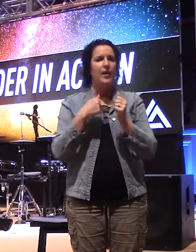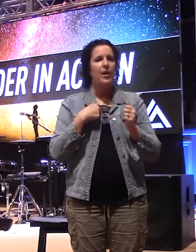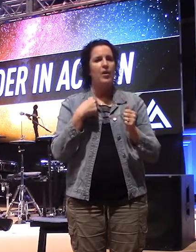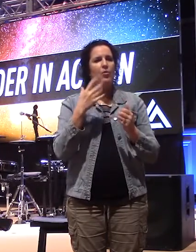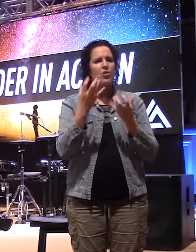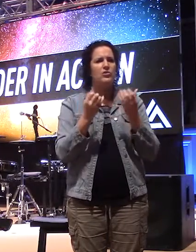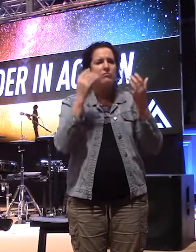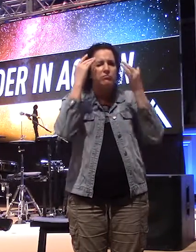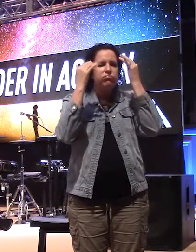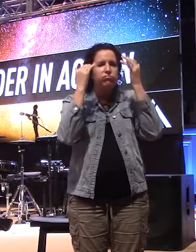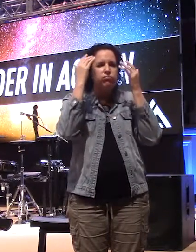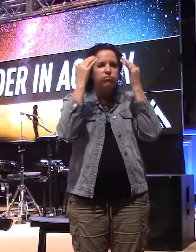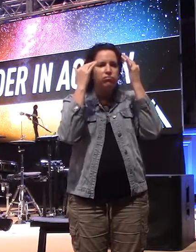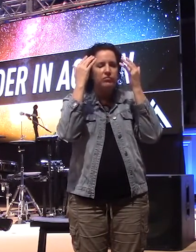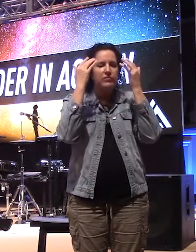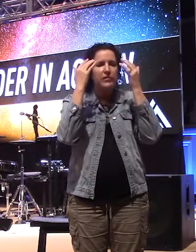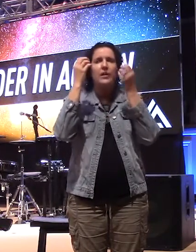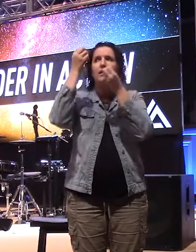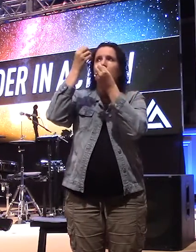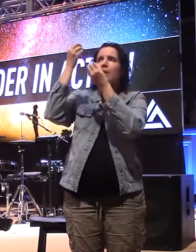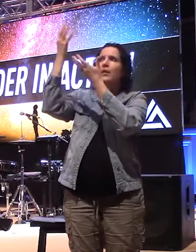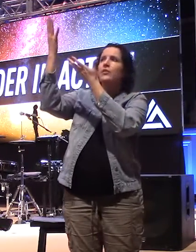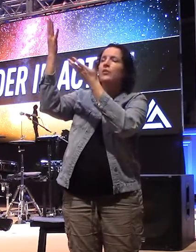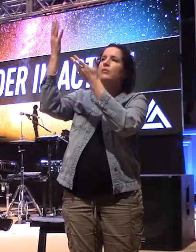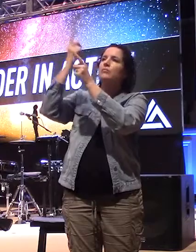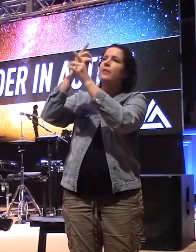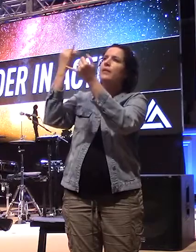think that through. And tell God right now.